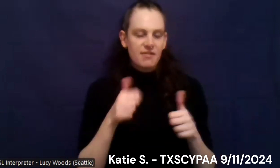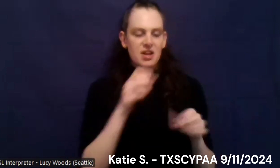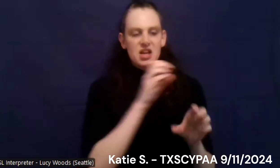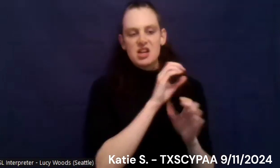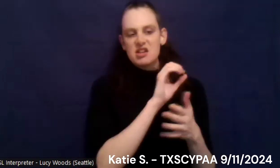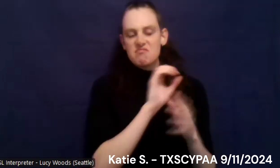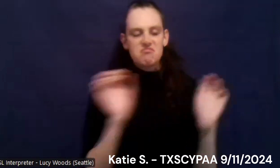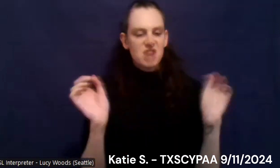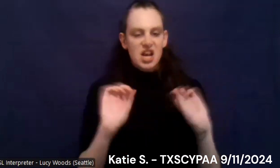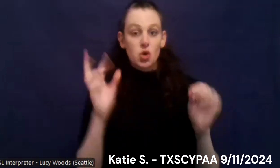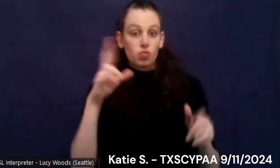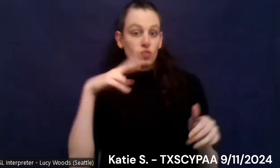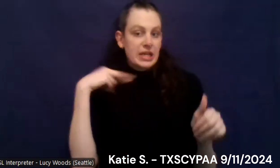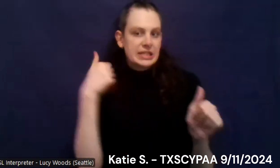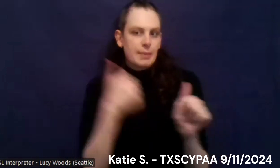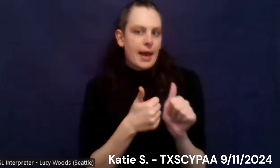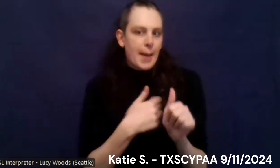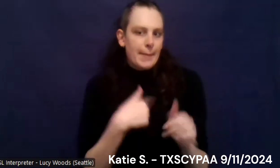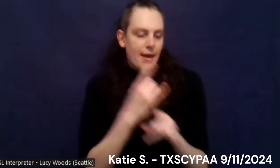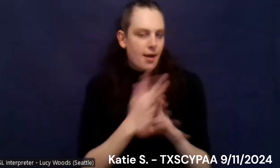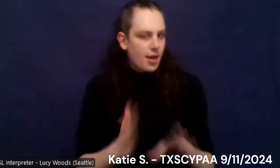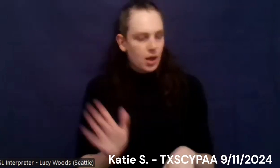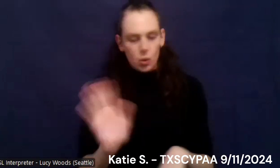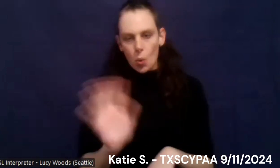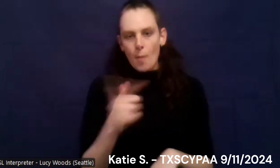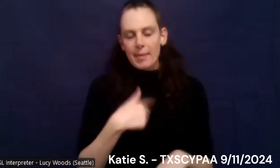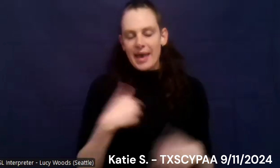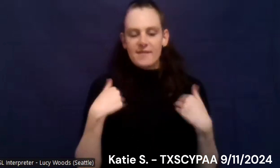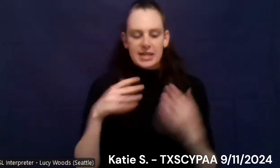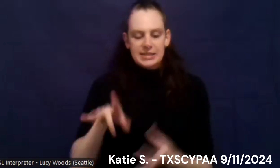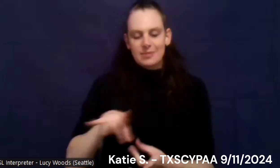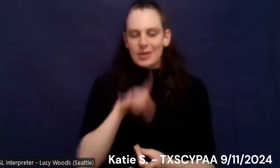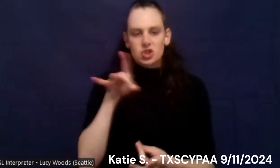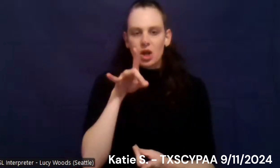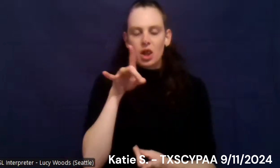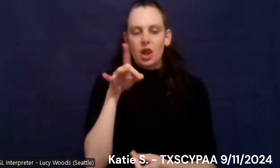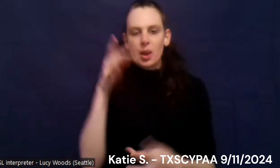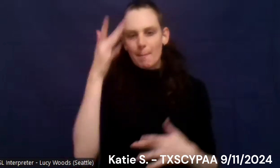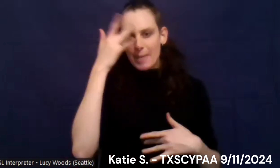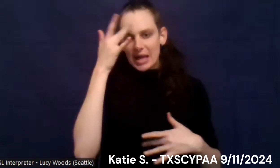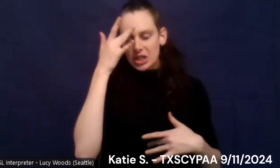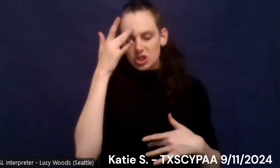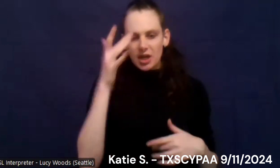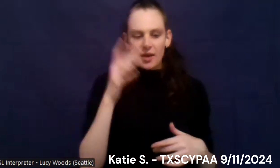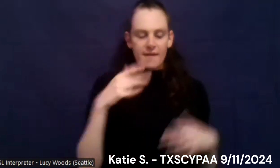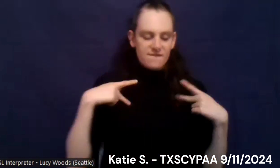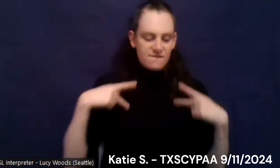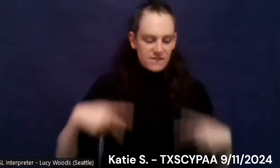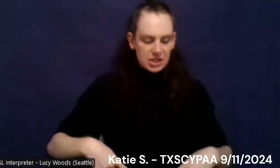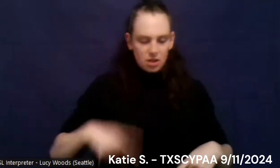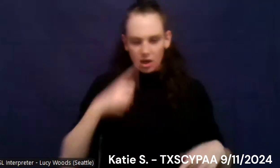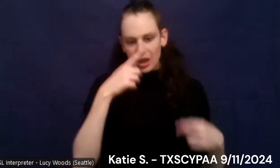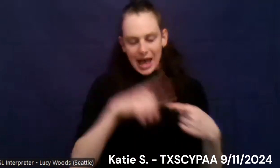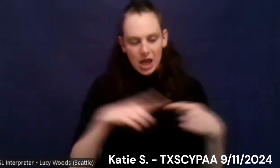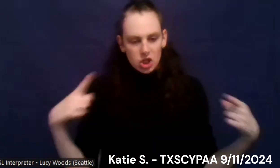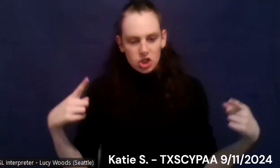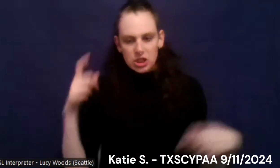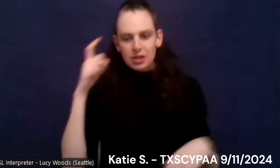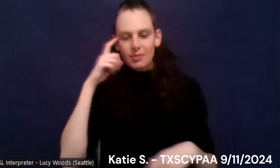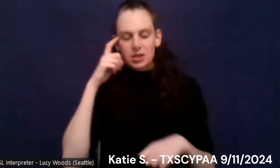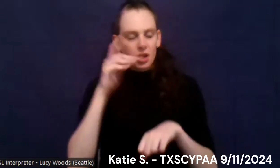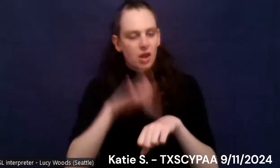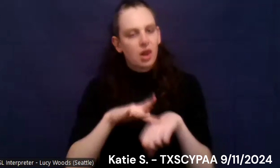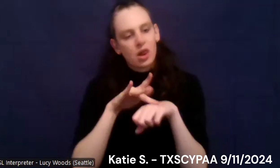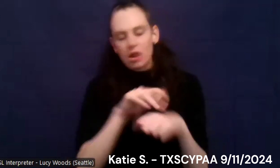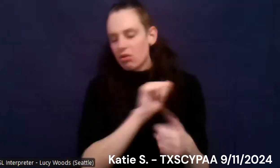have the spiritual malady, I have the physical allergy, I have the mental obsession, I have those things. I've always had them.